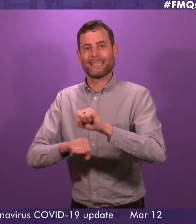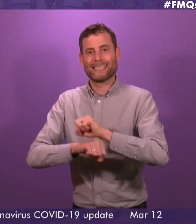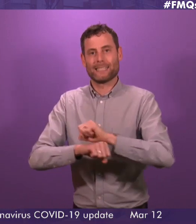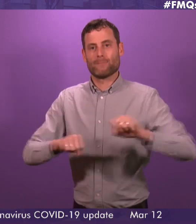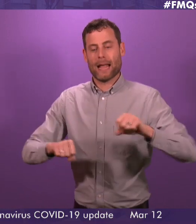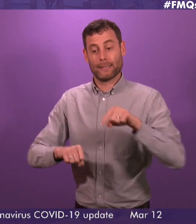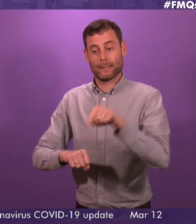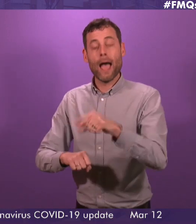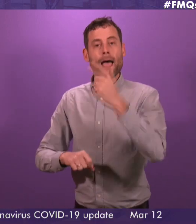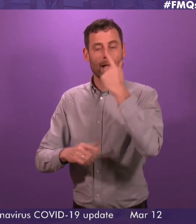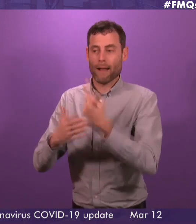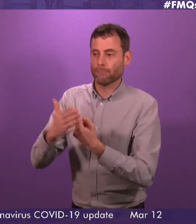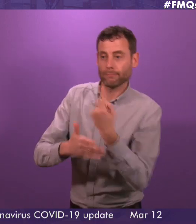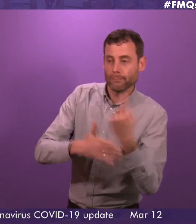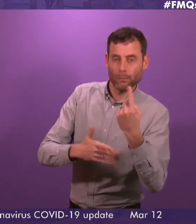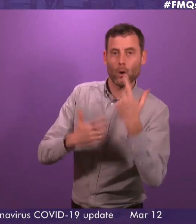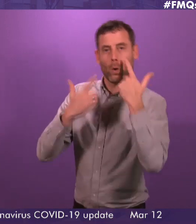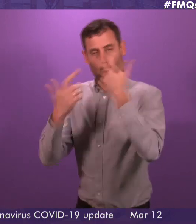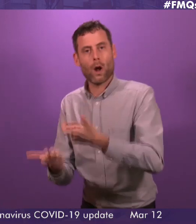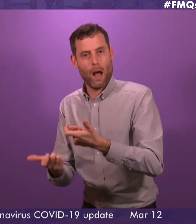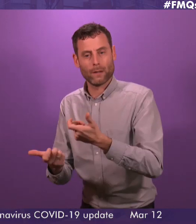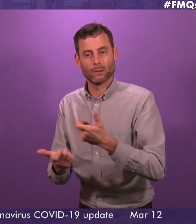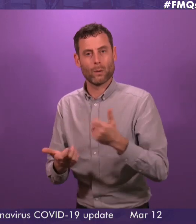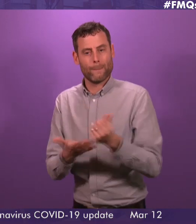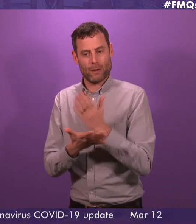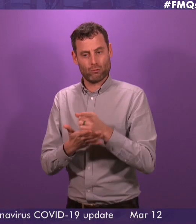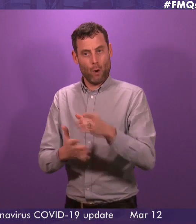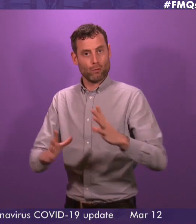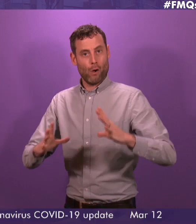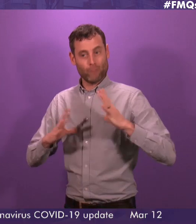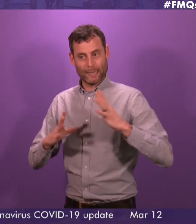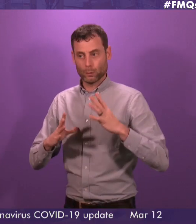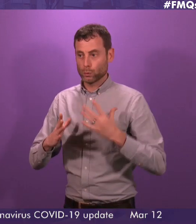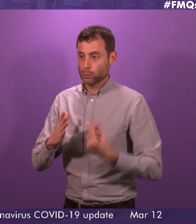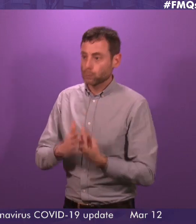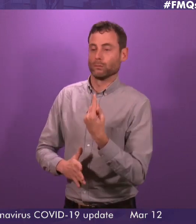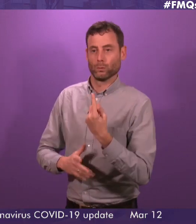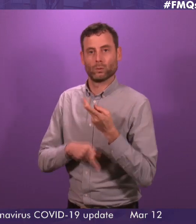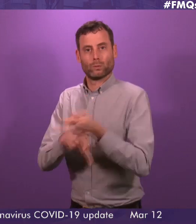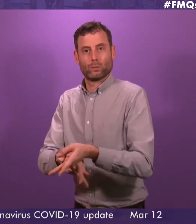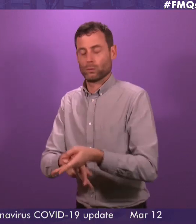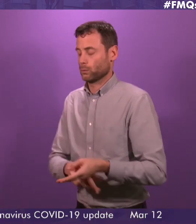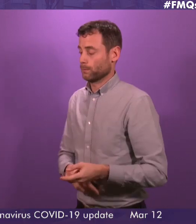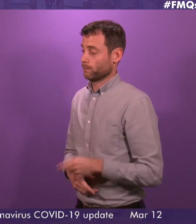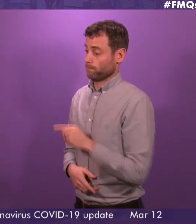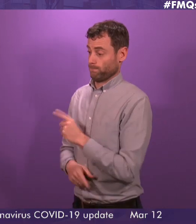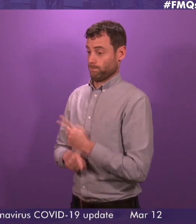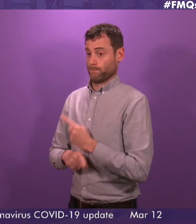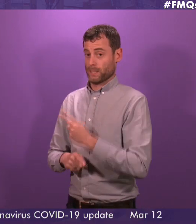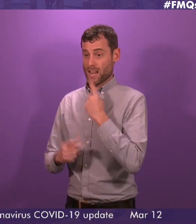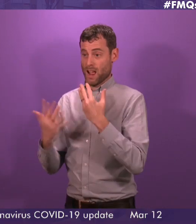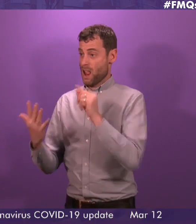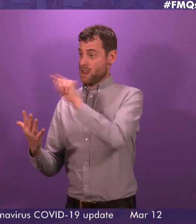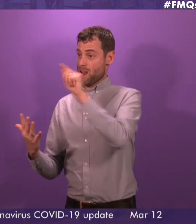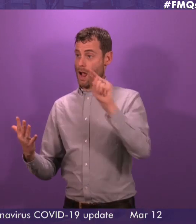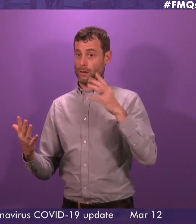and equipped and ready to do that. Thank you, Cabinet Secretary. We have 9 more members wishing to ask questions. Ian Gray to be